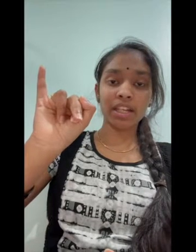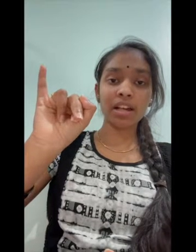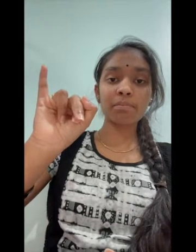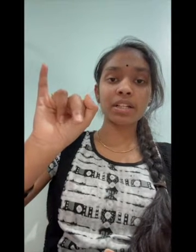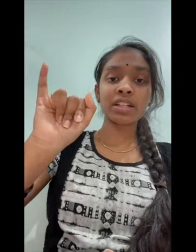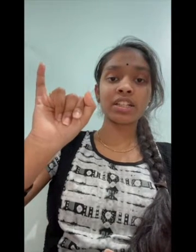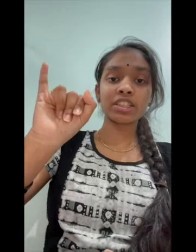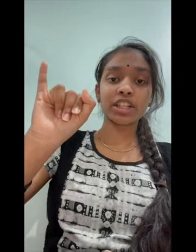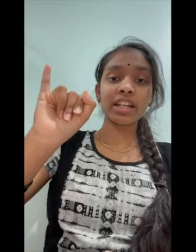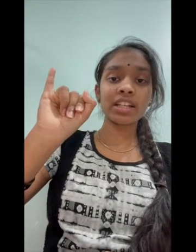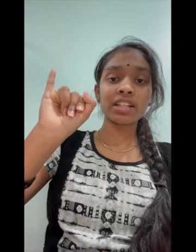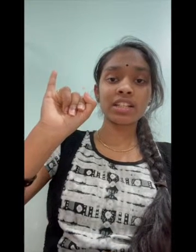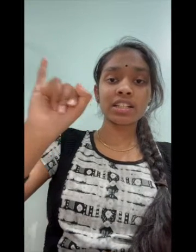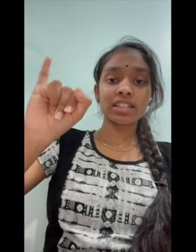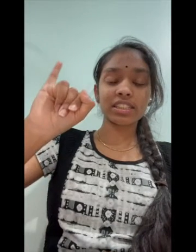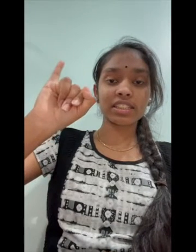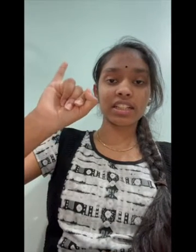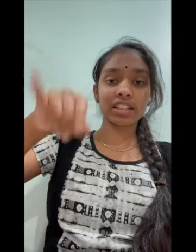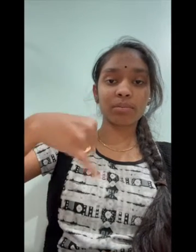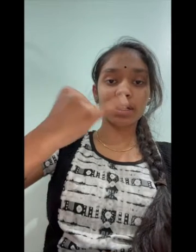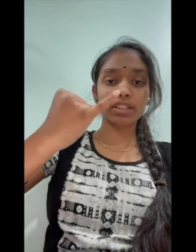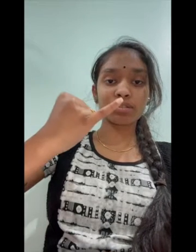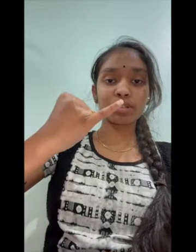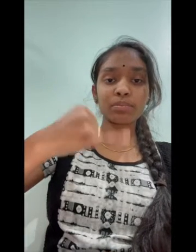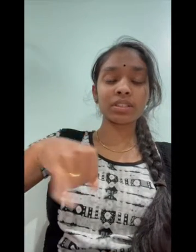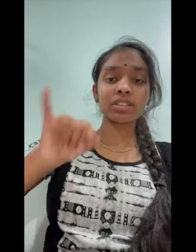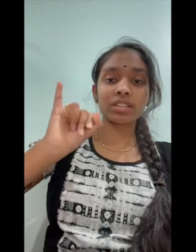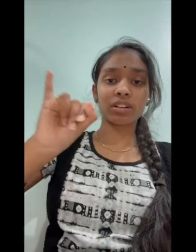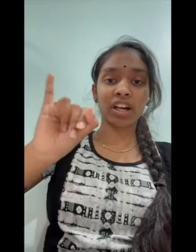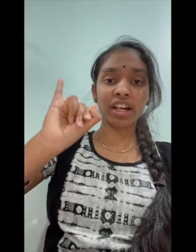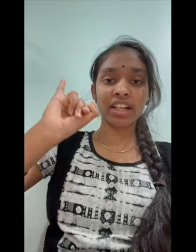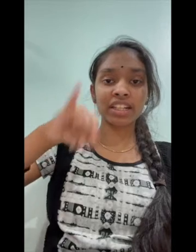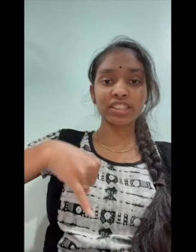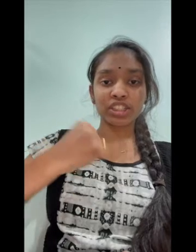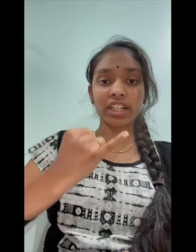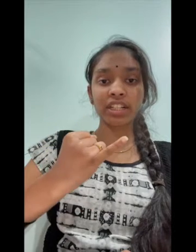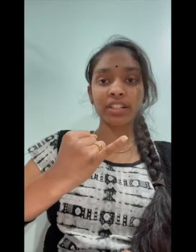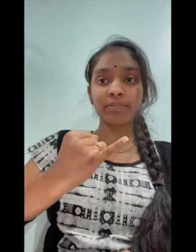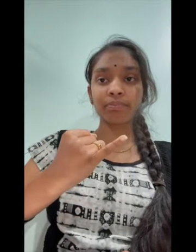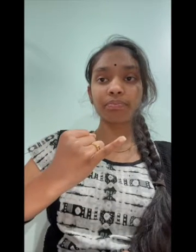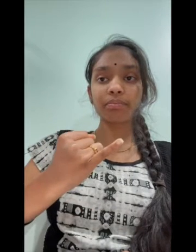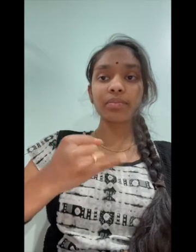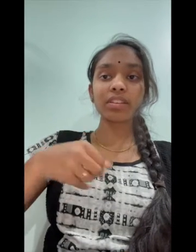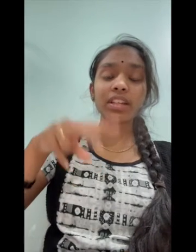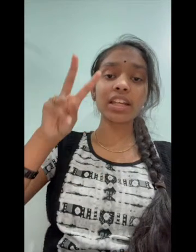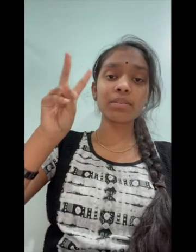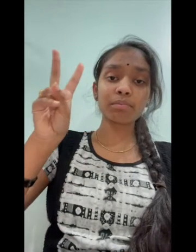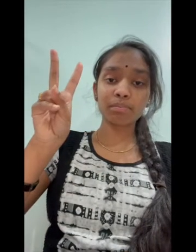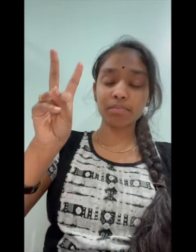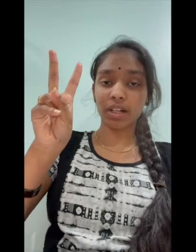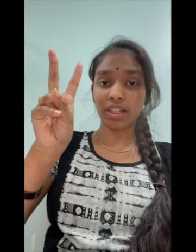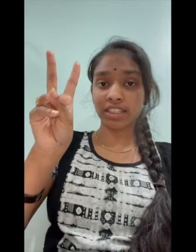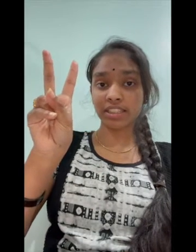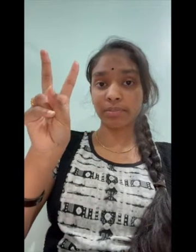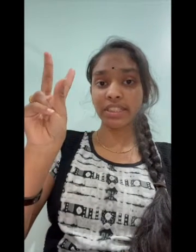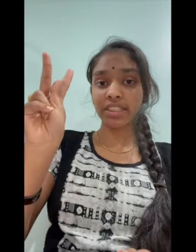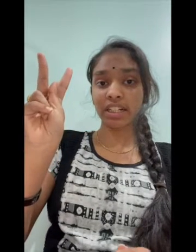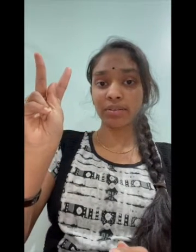up. J, it's the same thing but you swoop. So I, J. K, it's the peace sign with